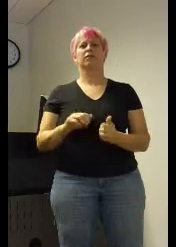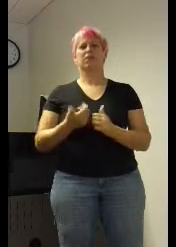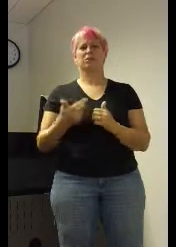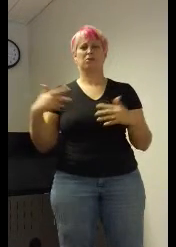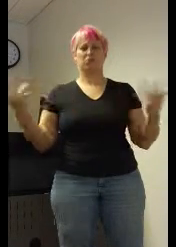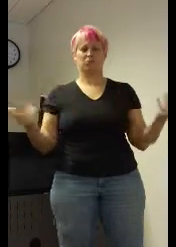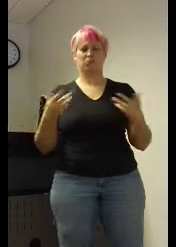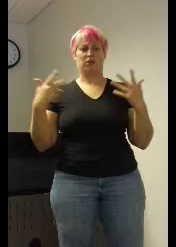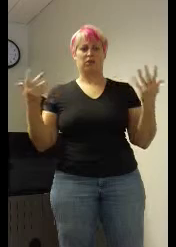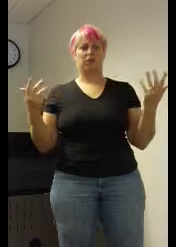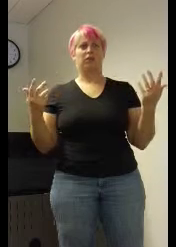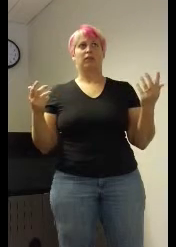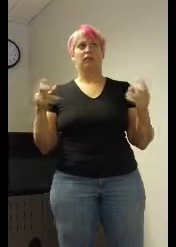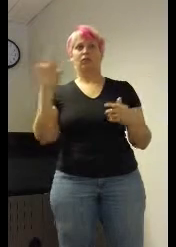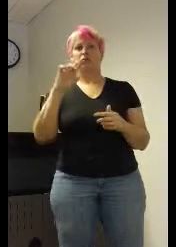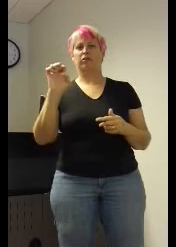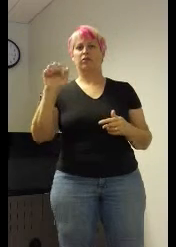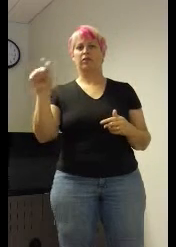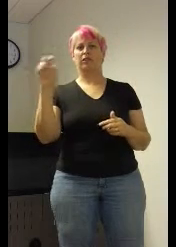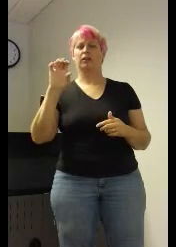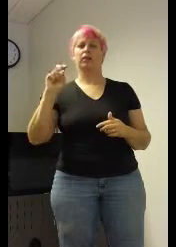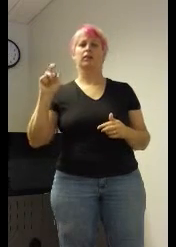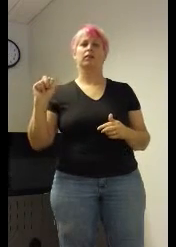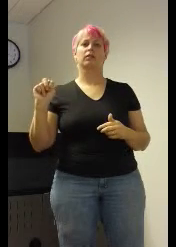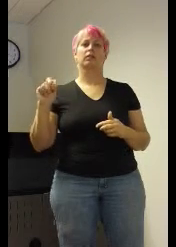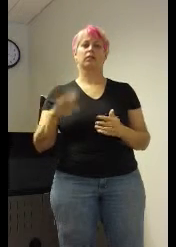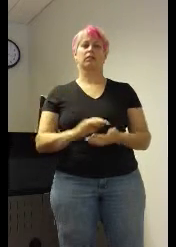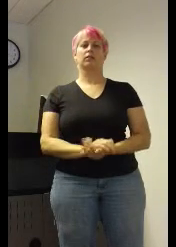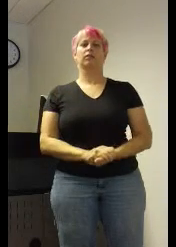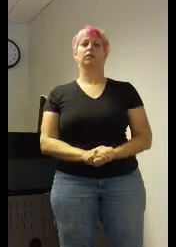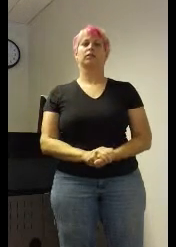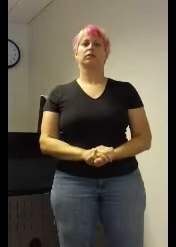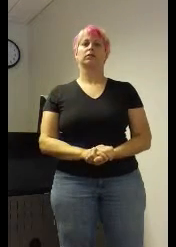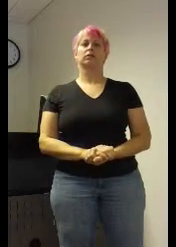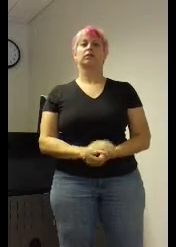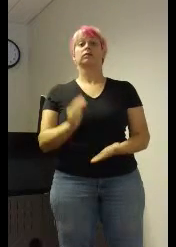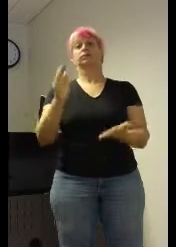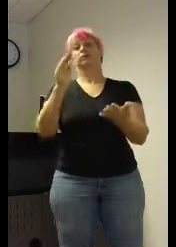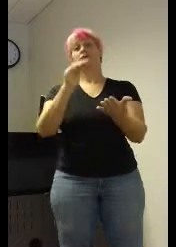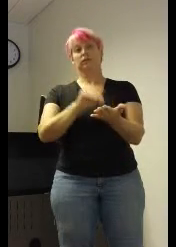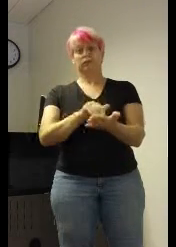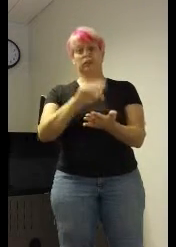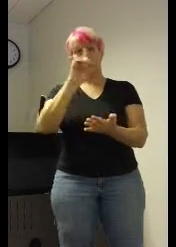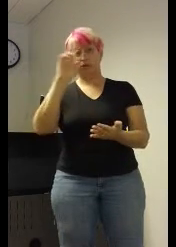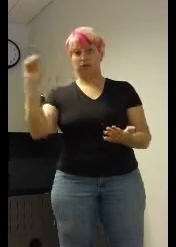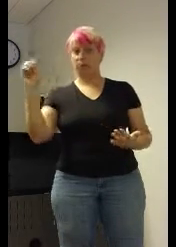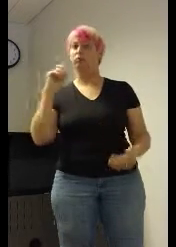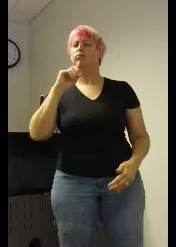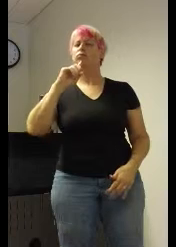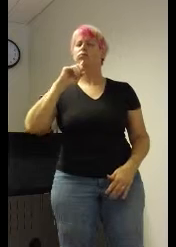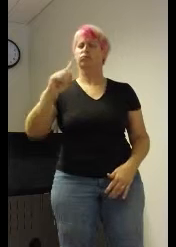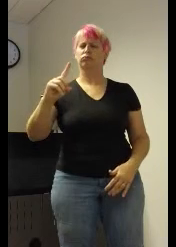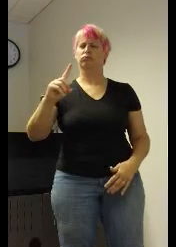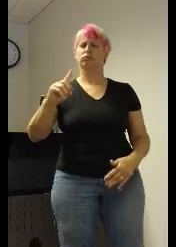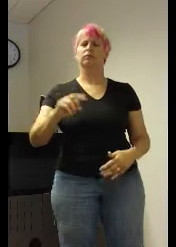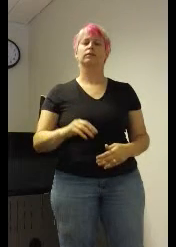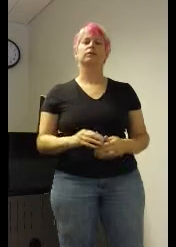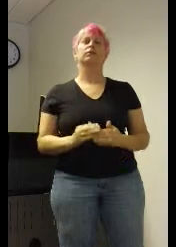To make us easier to deal with, maybe. So again, the disorder is real. We might overdiagnose it. We